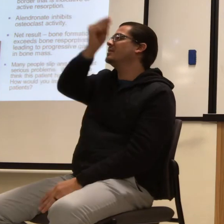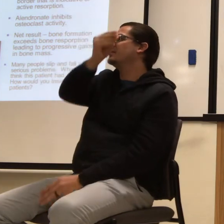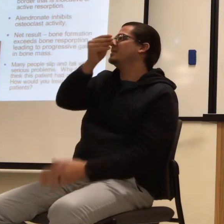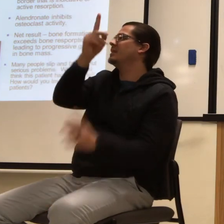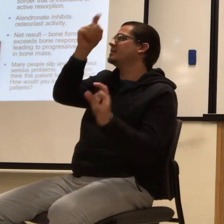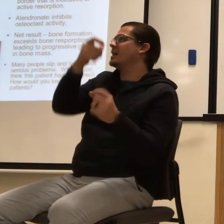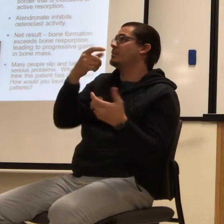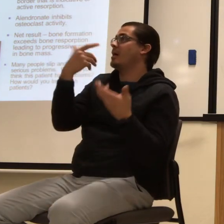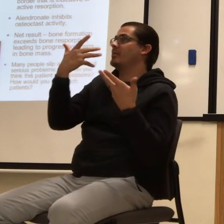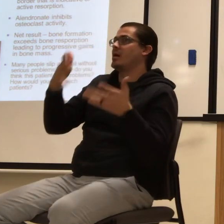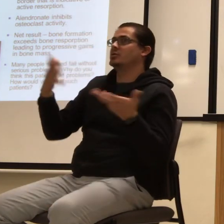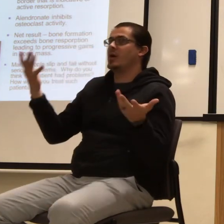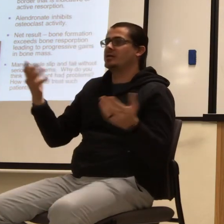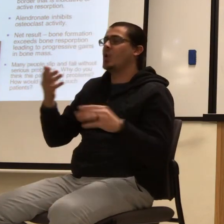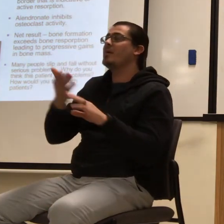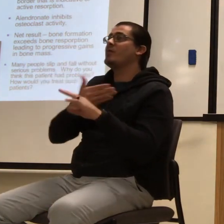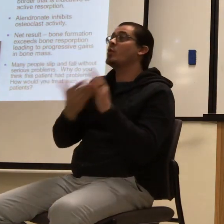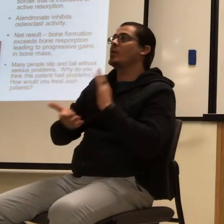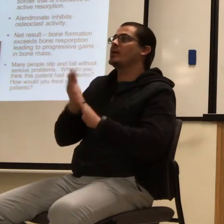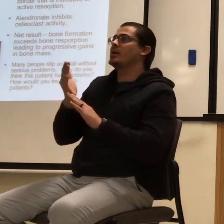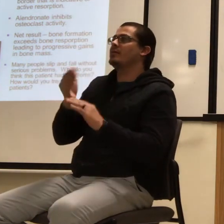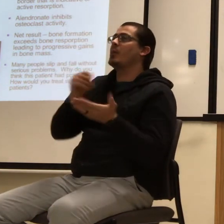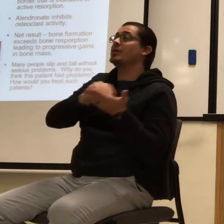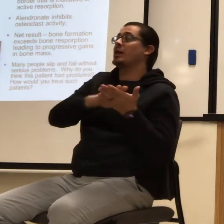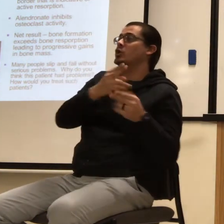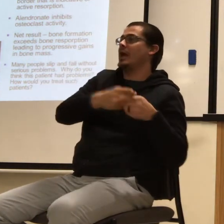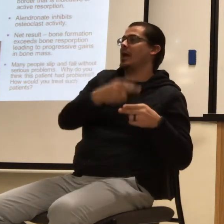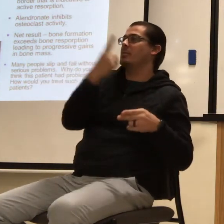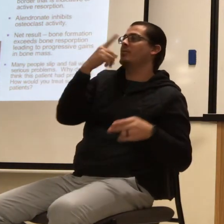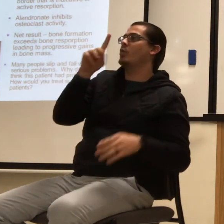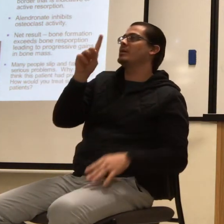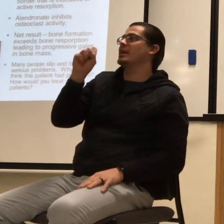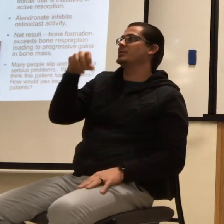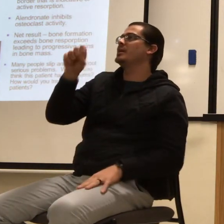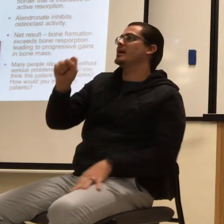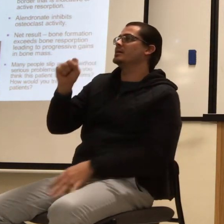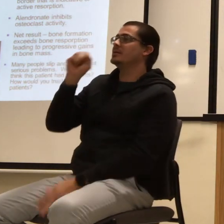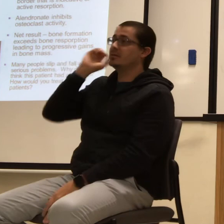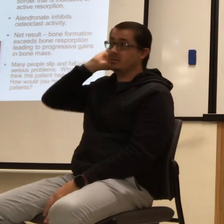track because it's a lot of you. So before you leave, you just put your name on the sheet. That would really help me.